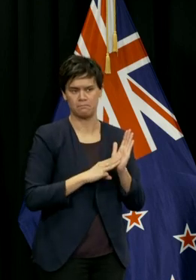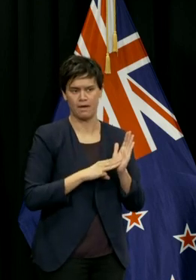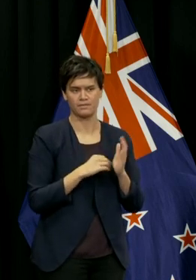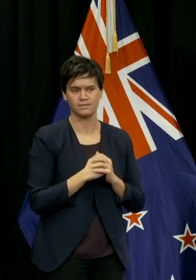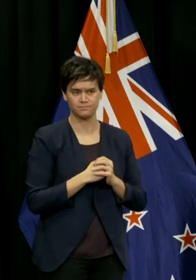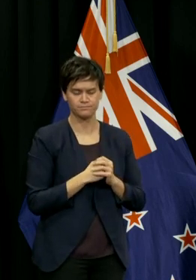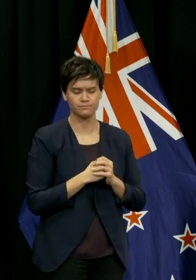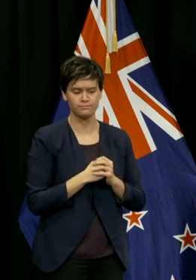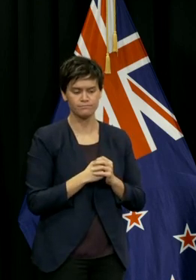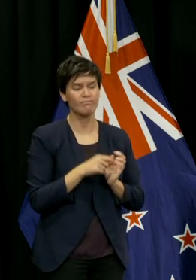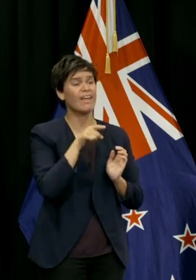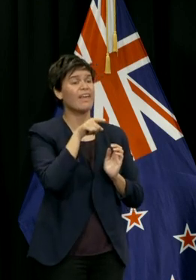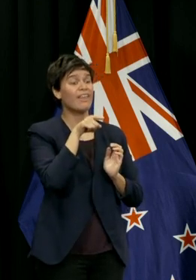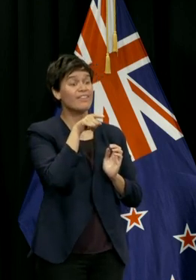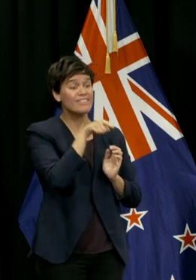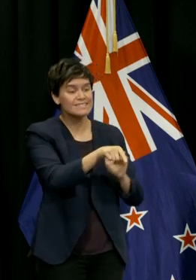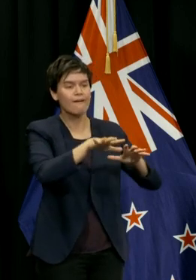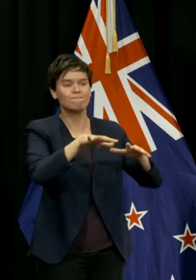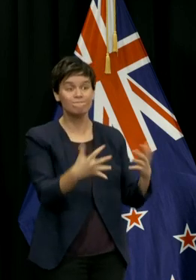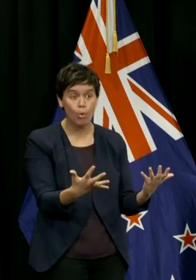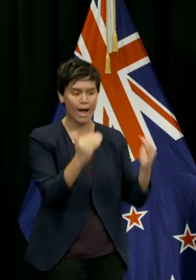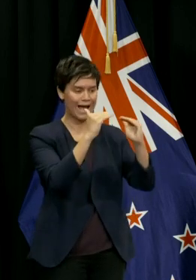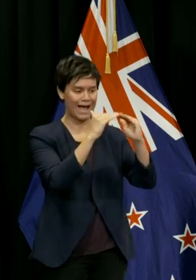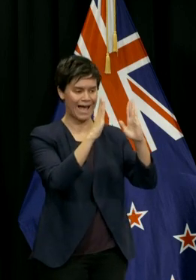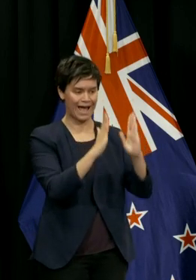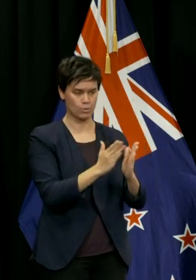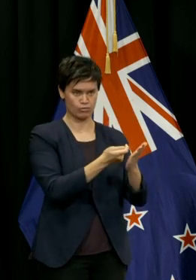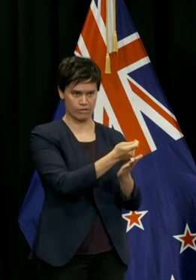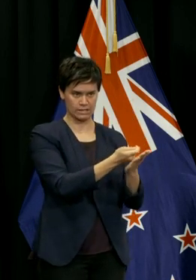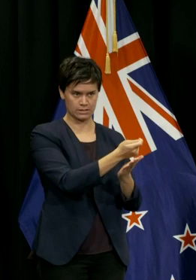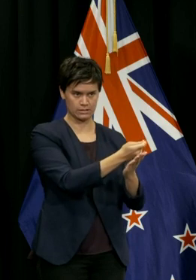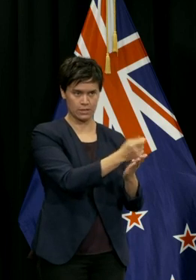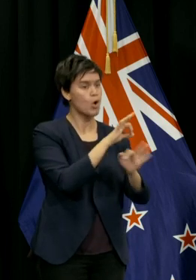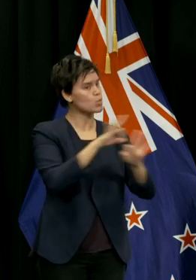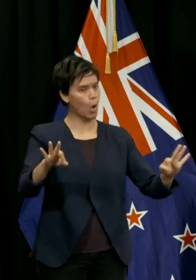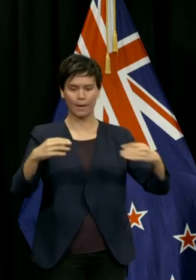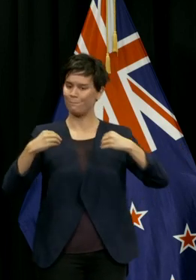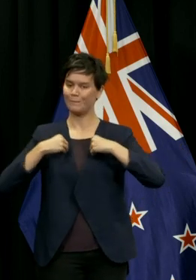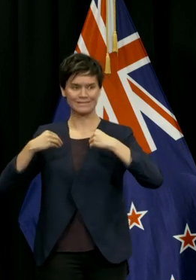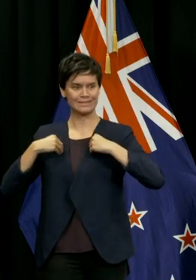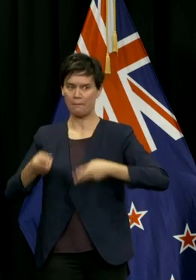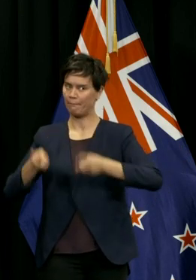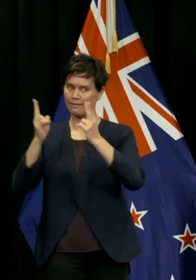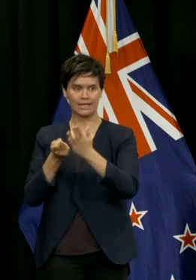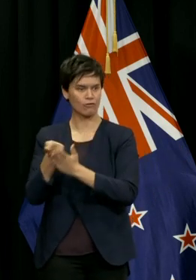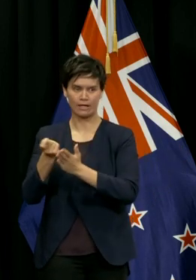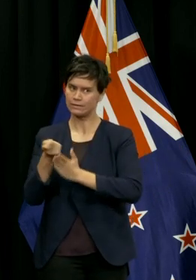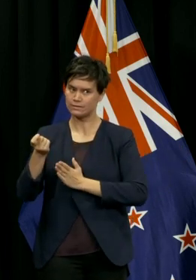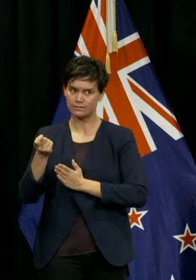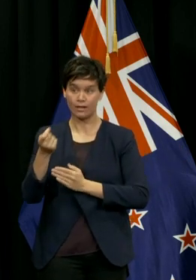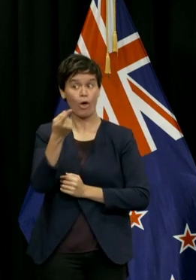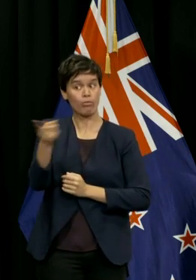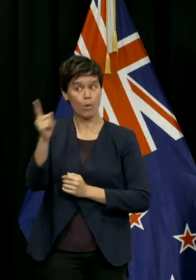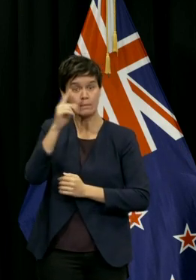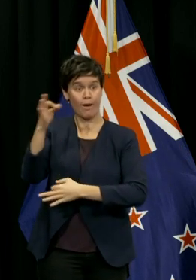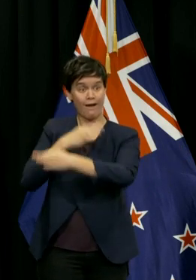the case of residential tenancies. I have been getting feedback from the business community about some commercial landlords